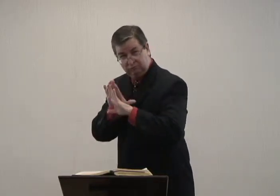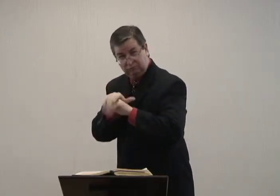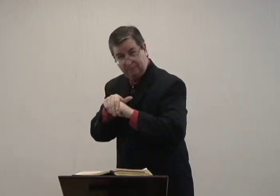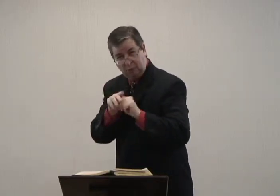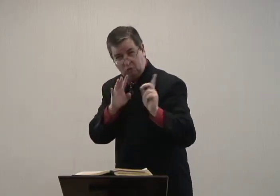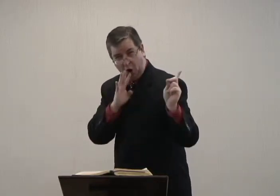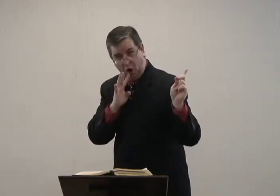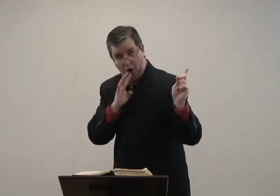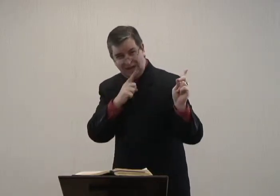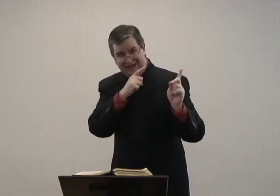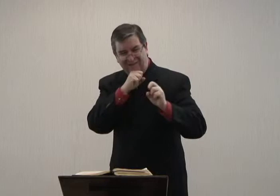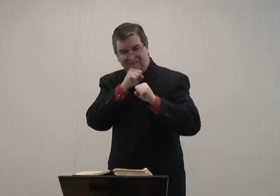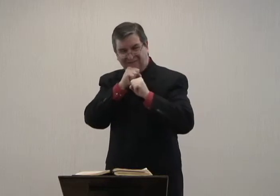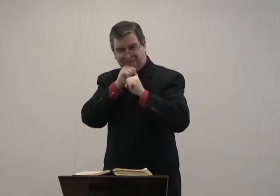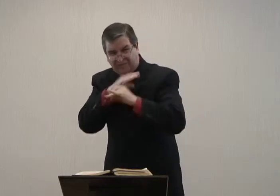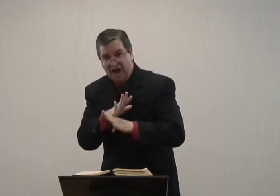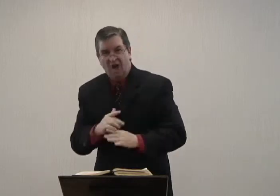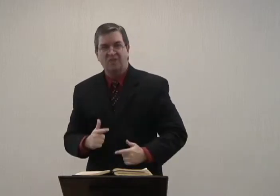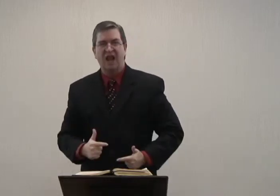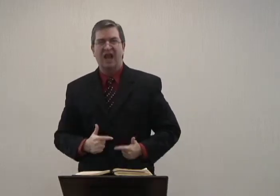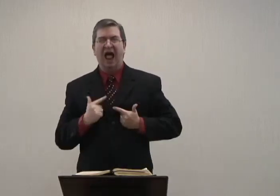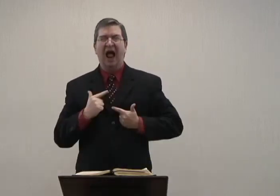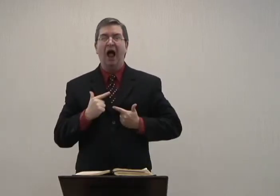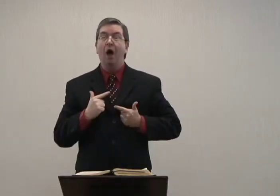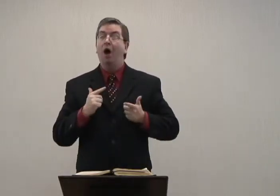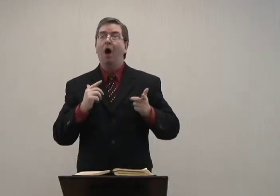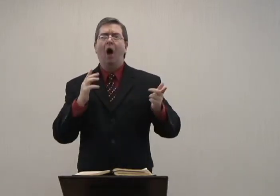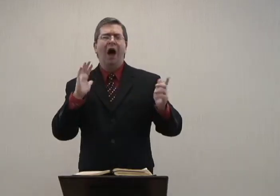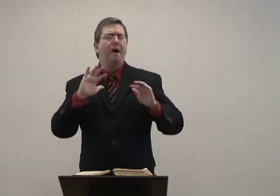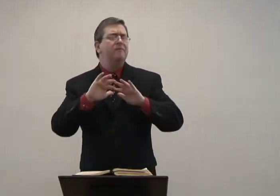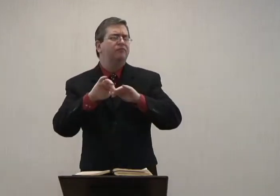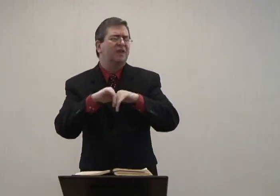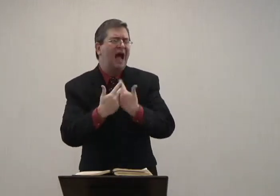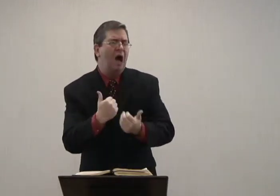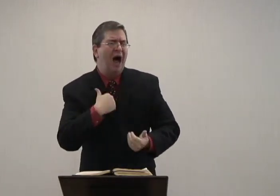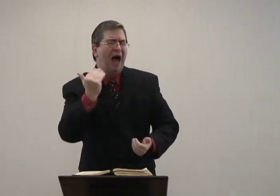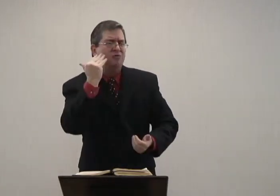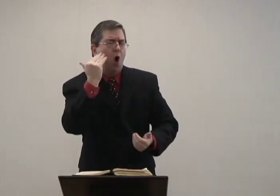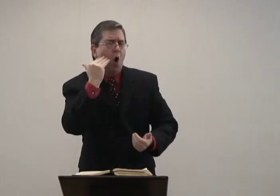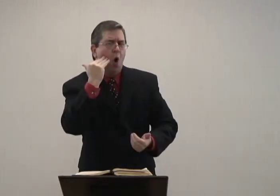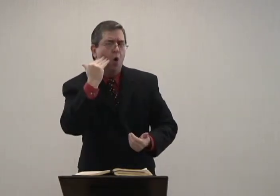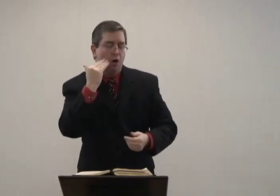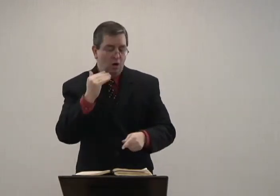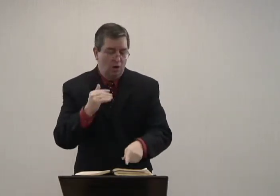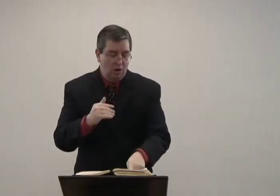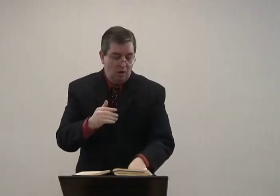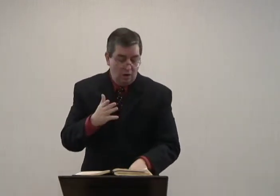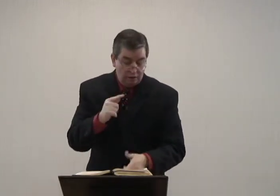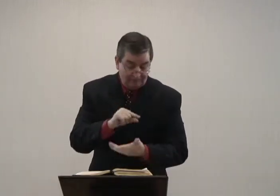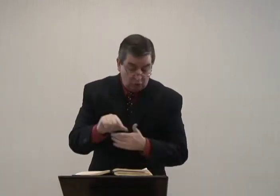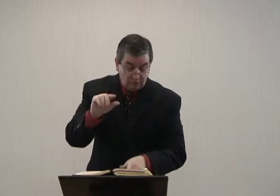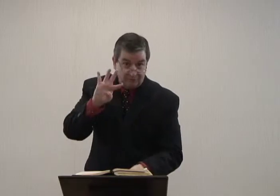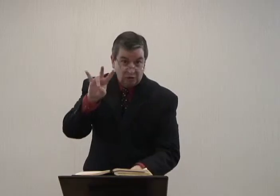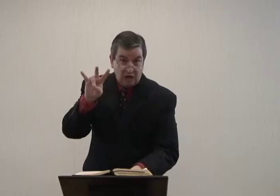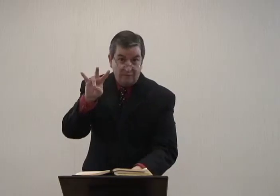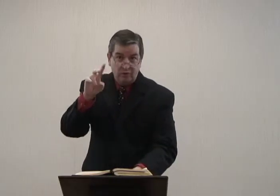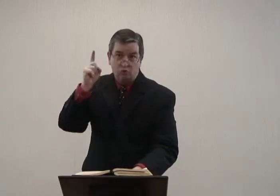than people. We're the hypocrites. They live a filthy life. How did I know? In